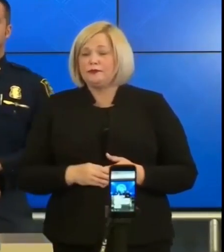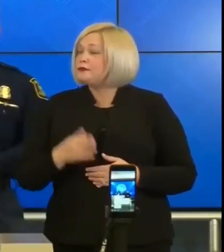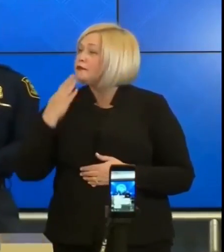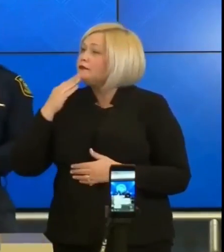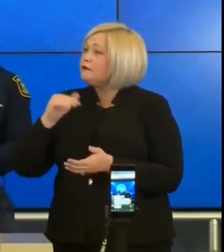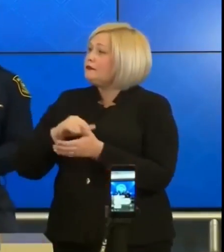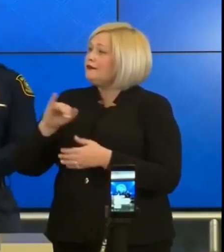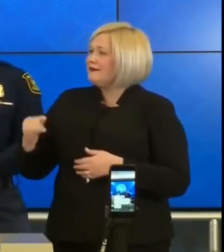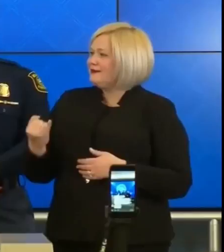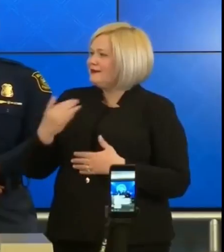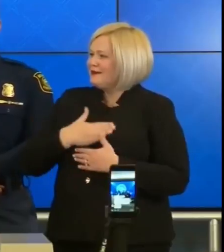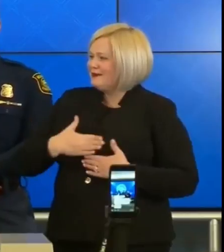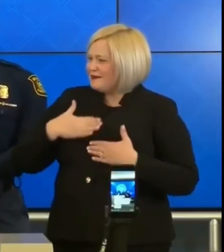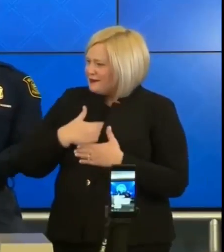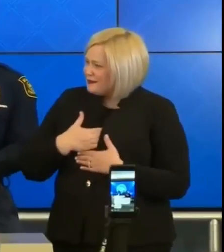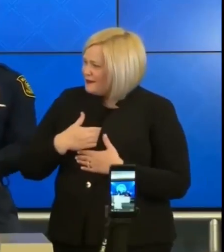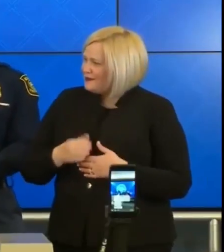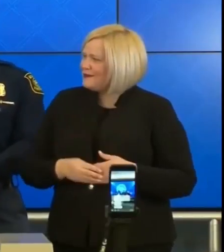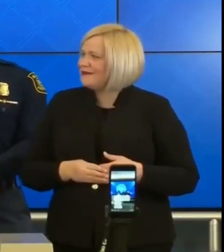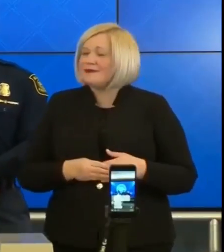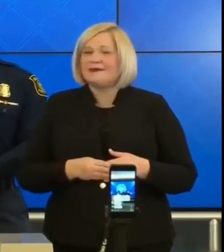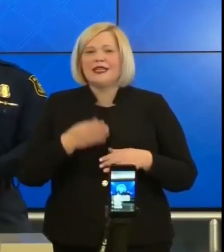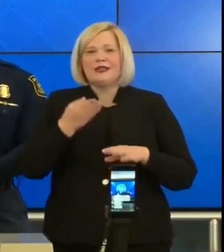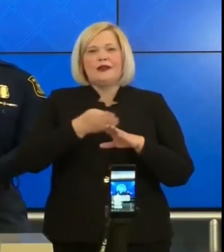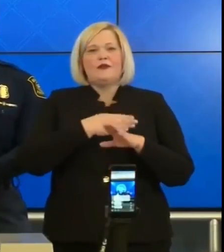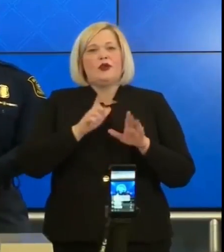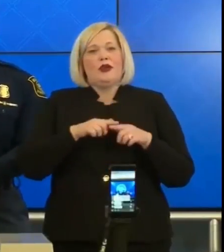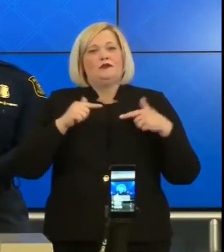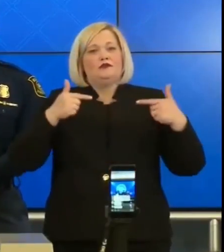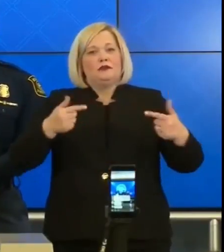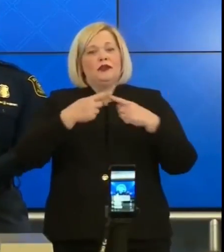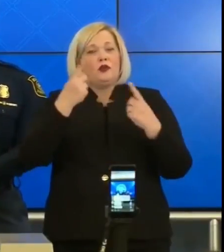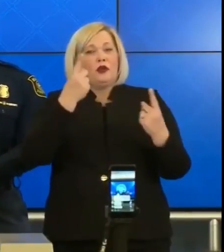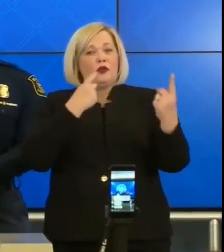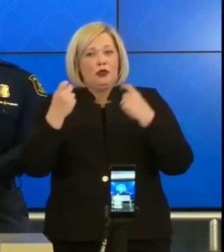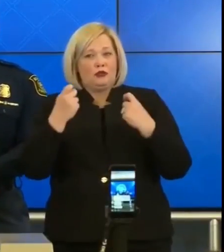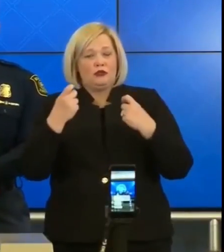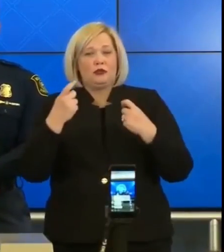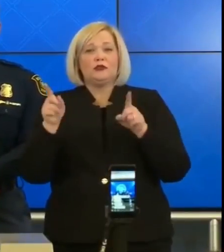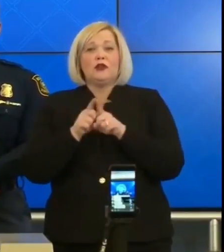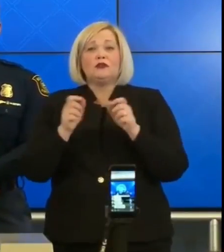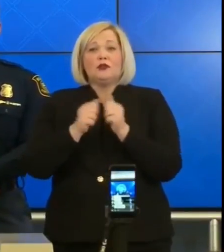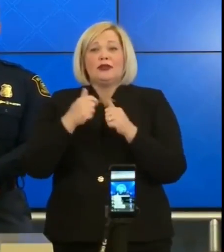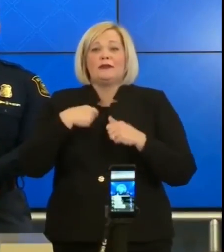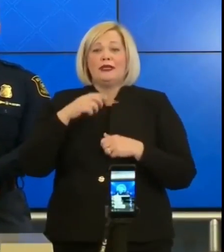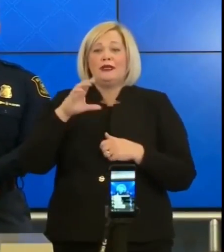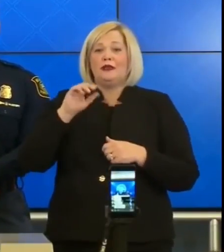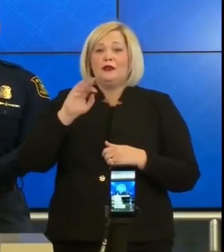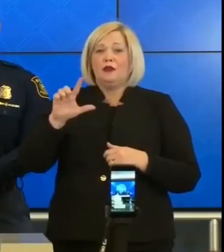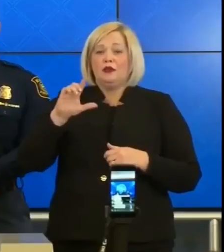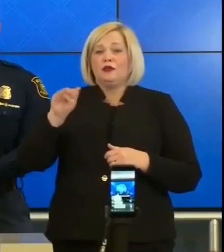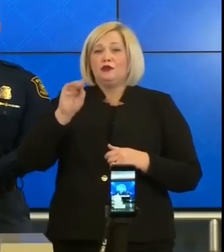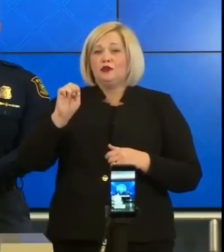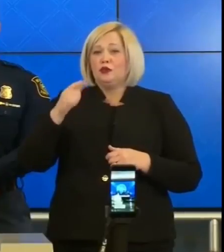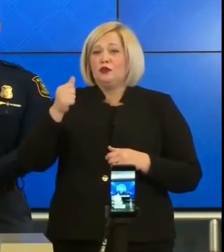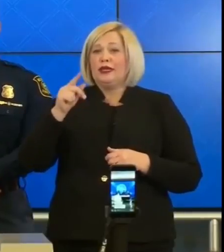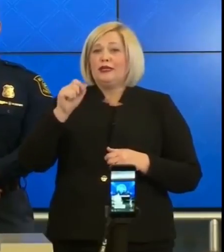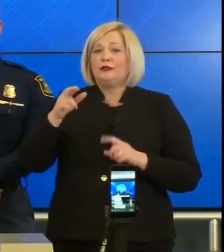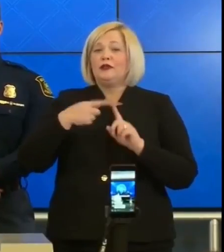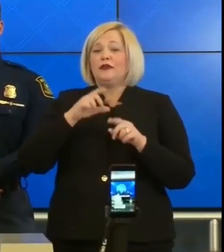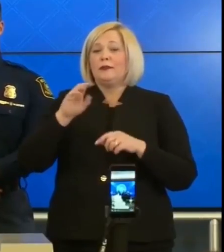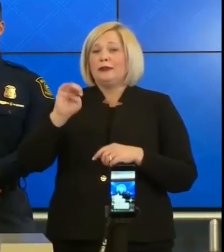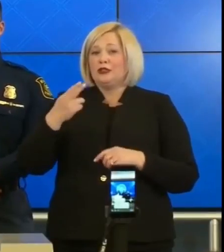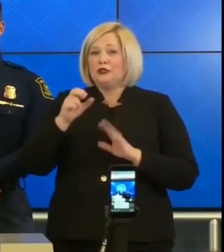Thank you, Dr. J. Appreciate it. Before I open up for questions, I'll just say I'm also joined by Colonel Joe Gasper of the Michigan State